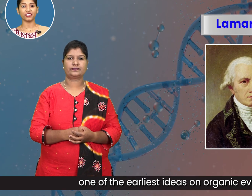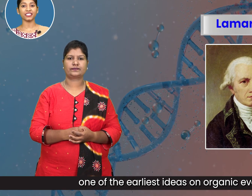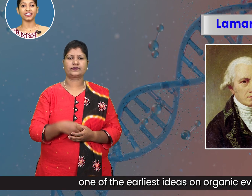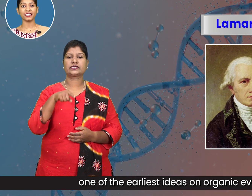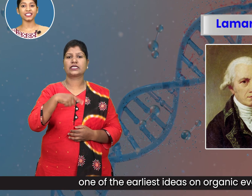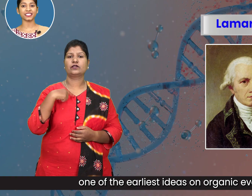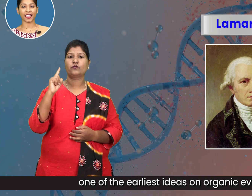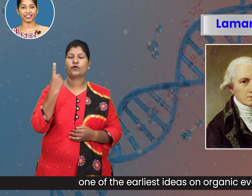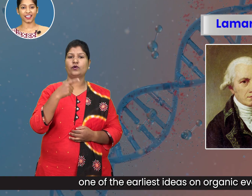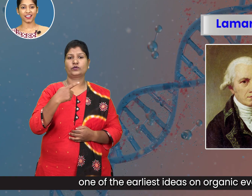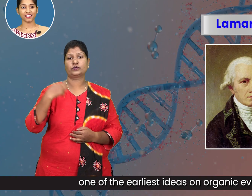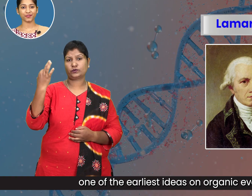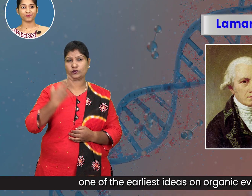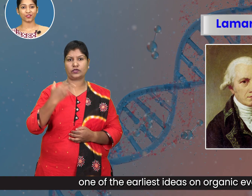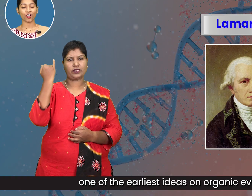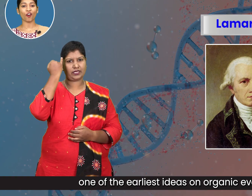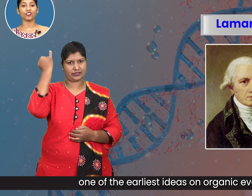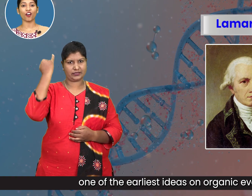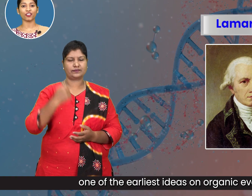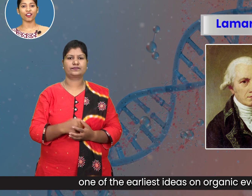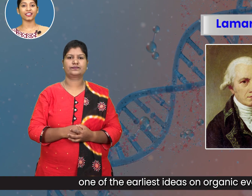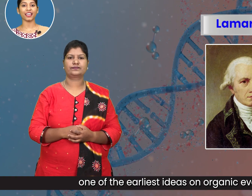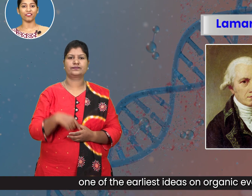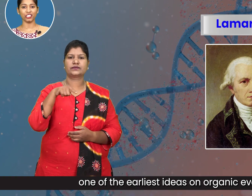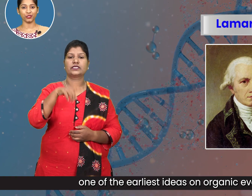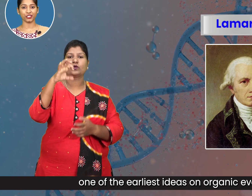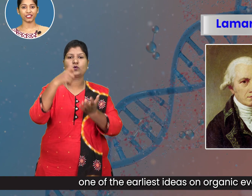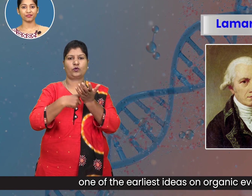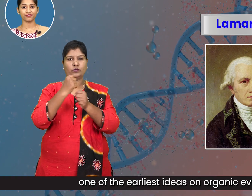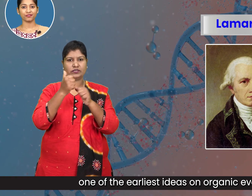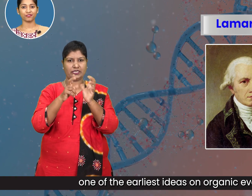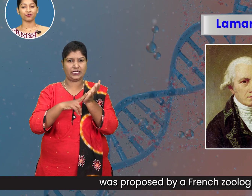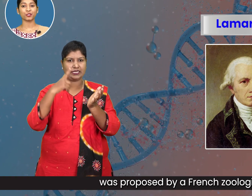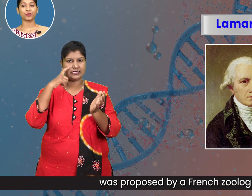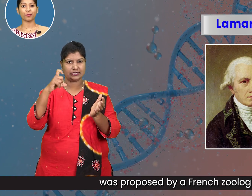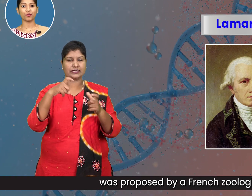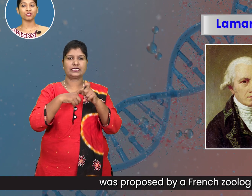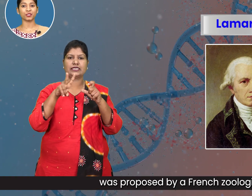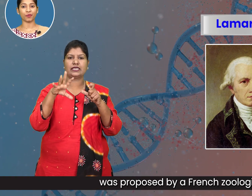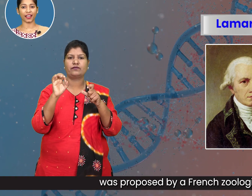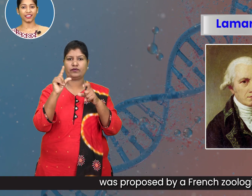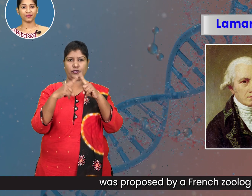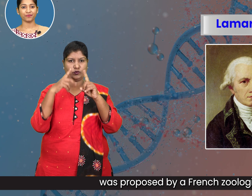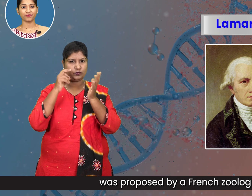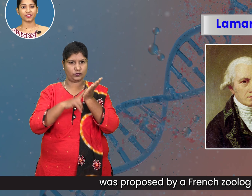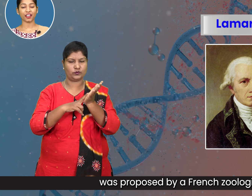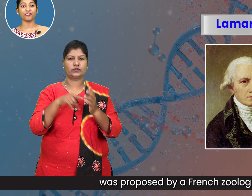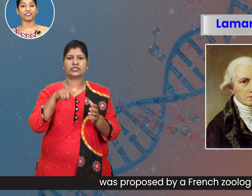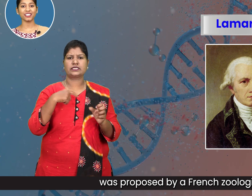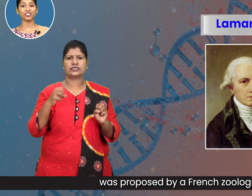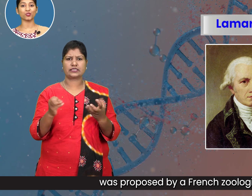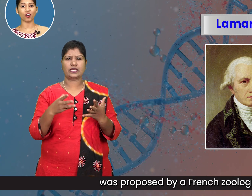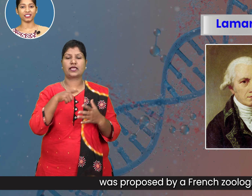One of the earliest ideas on organic evolution was proposed by